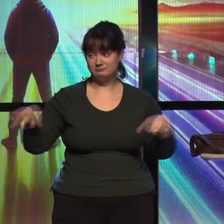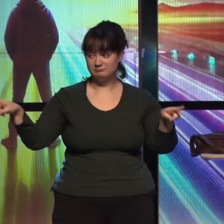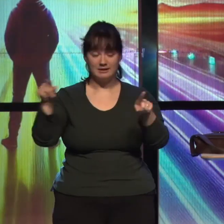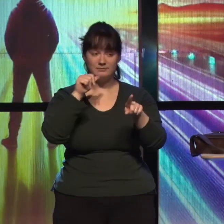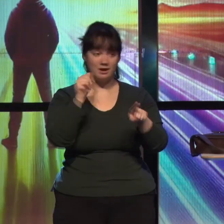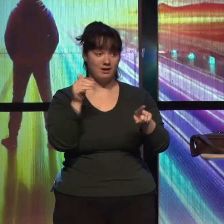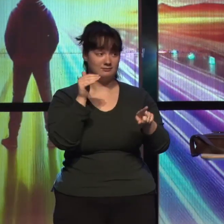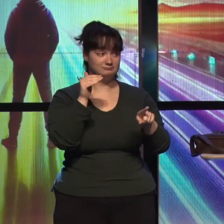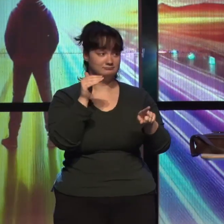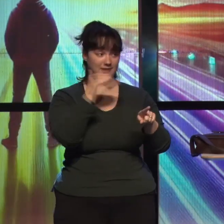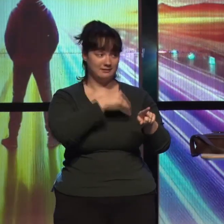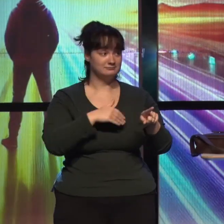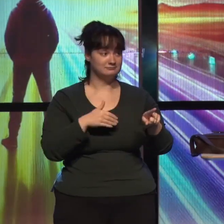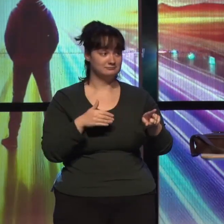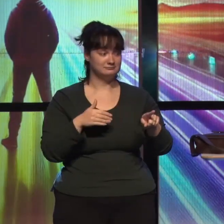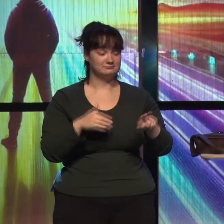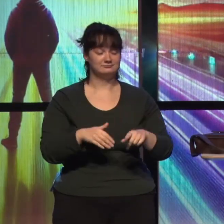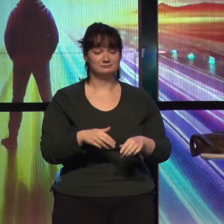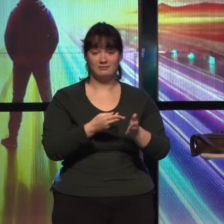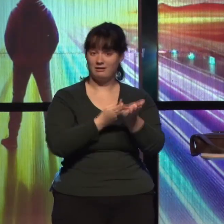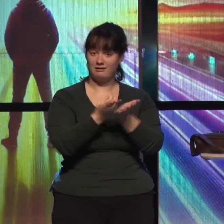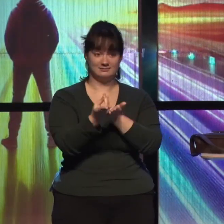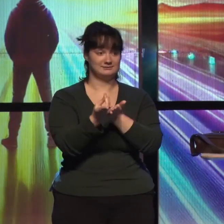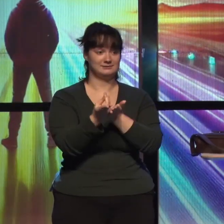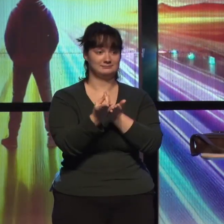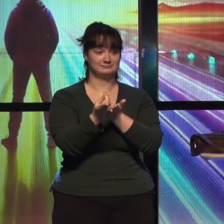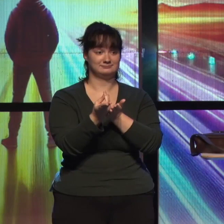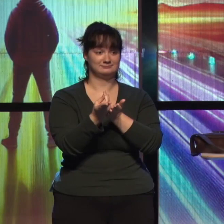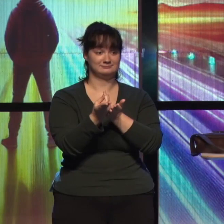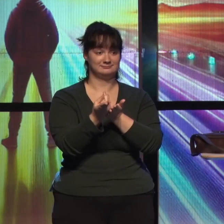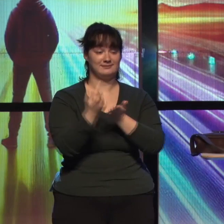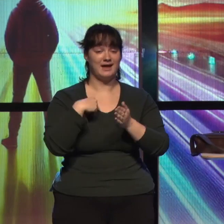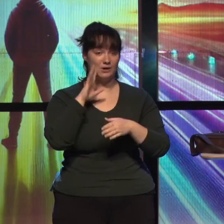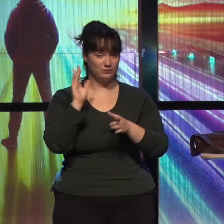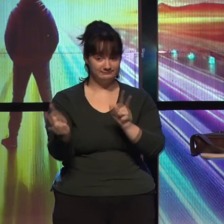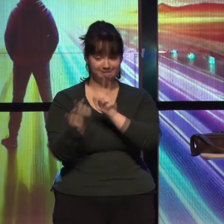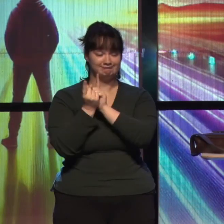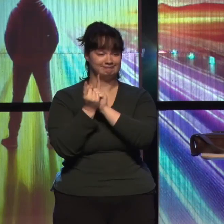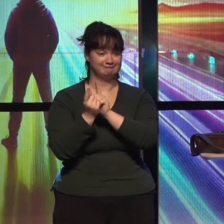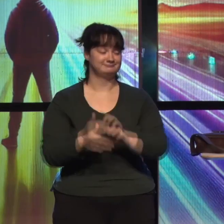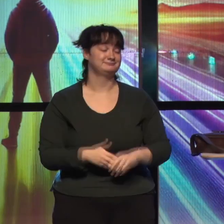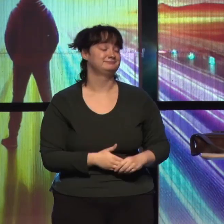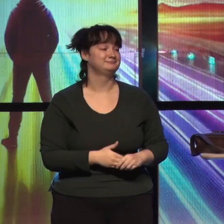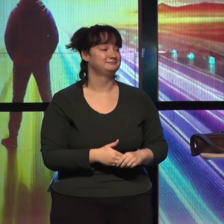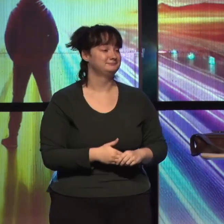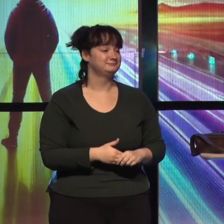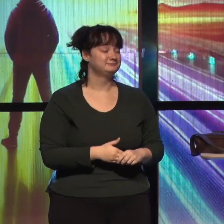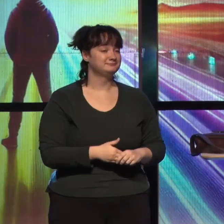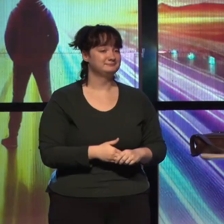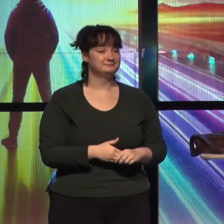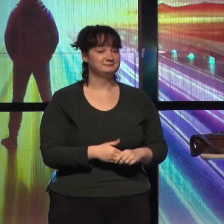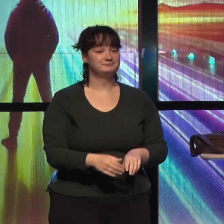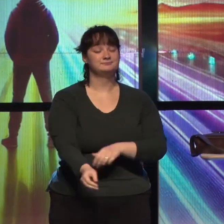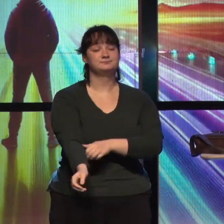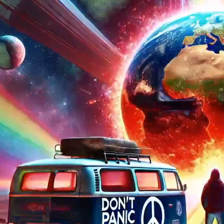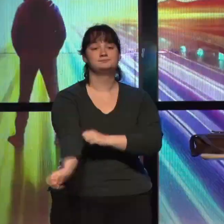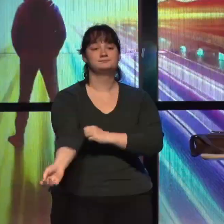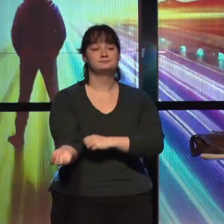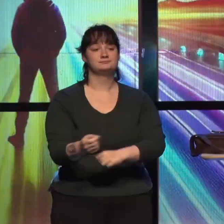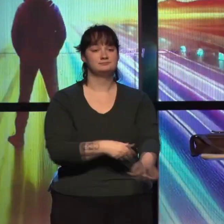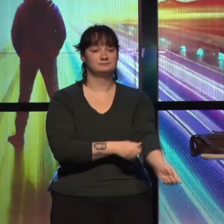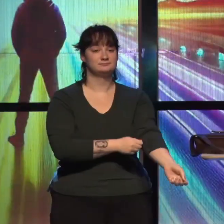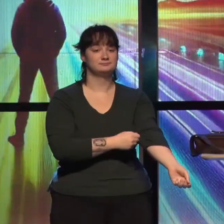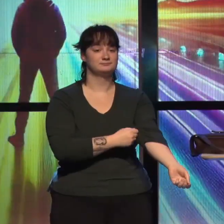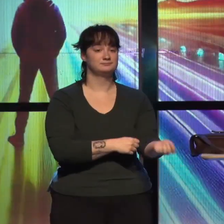lying. I'm actually trying to be honest for once in my life, okay? So there's that, all right? Here's the thing,